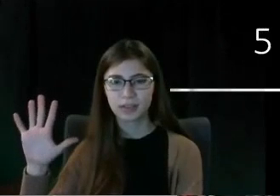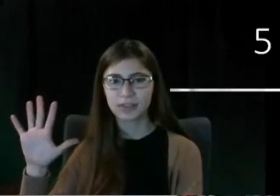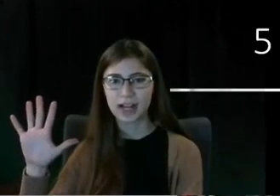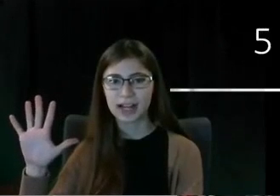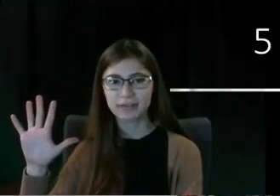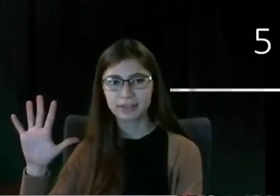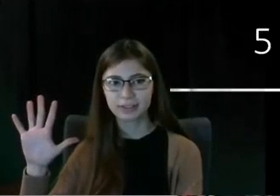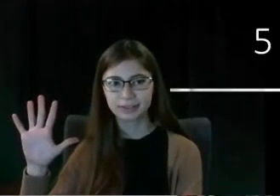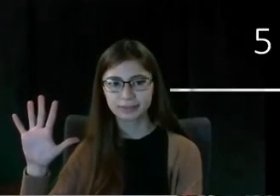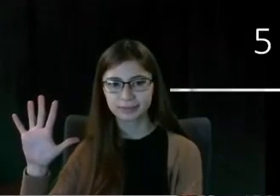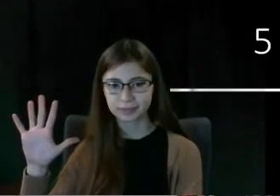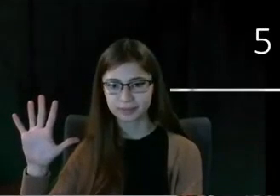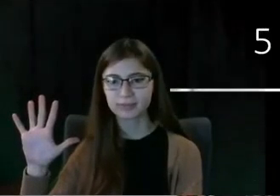5,